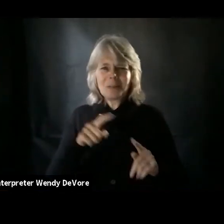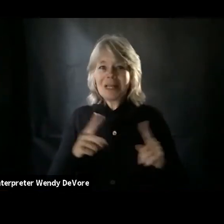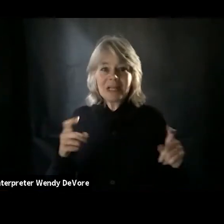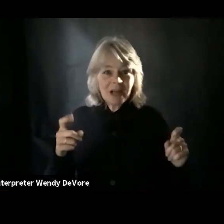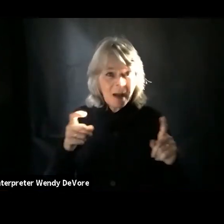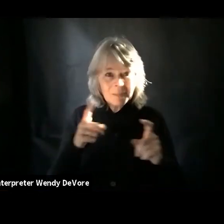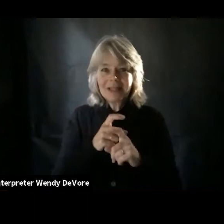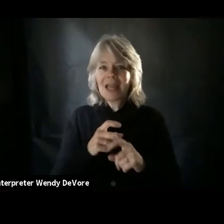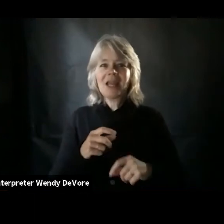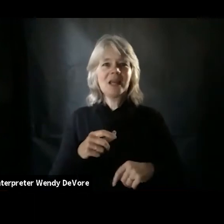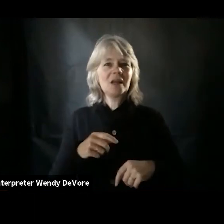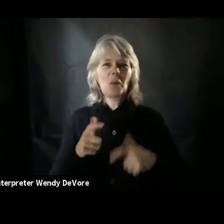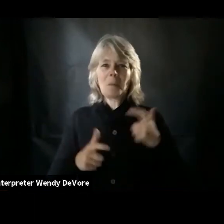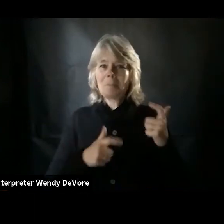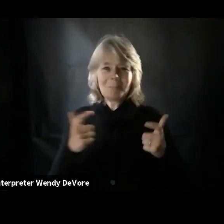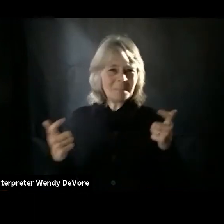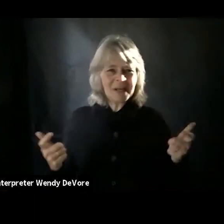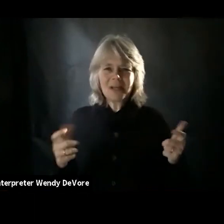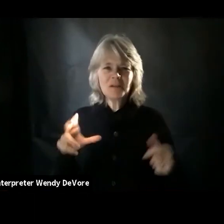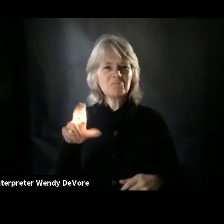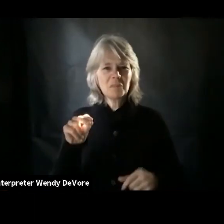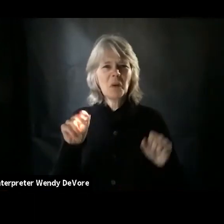big production.